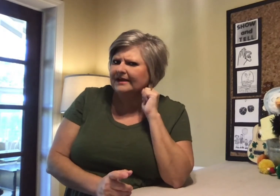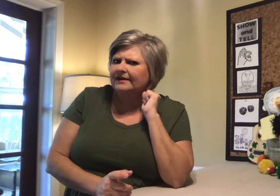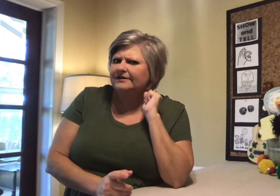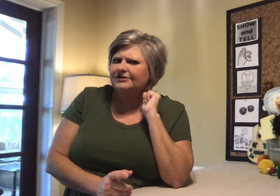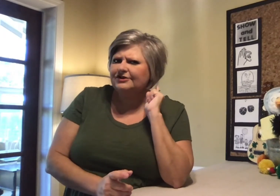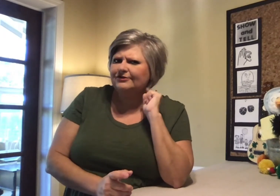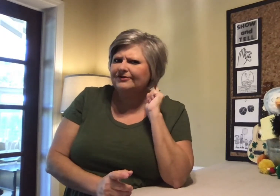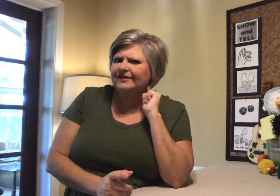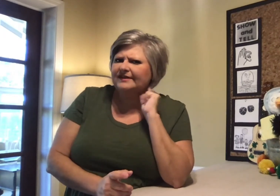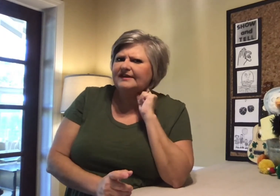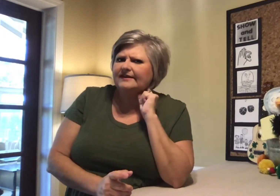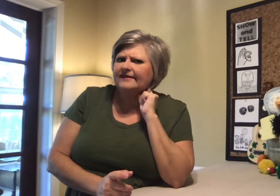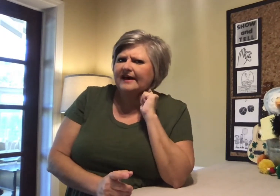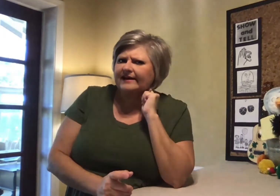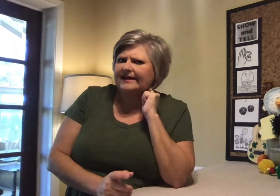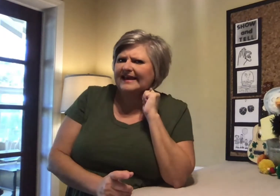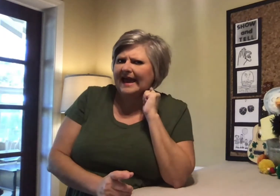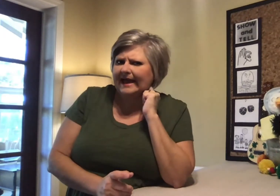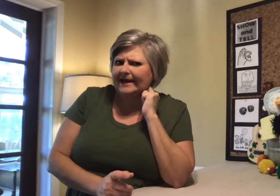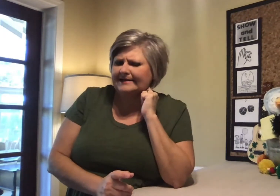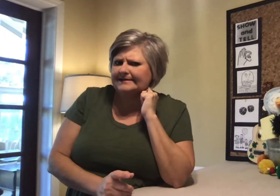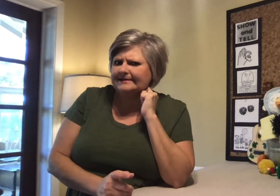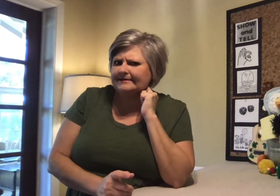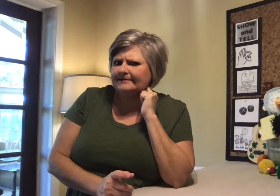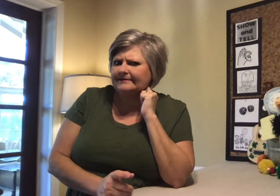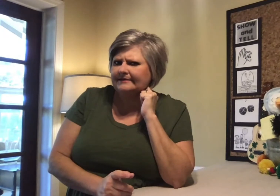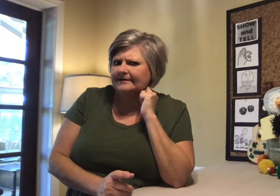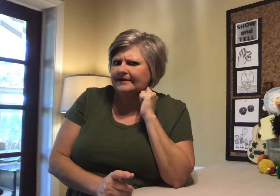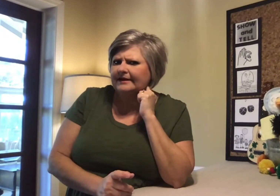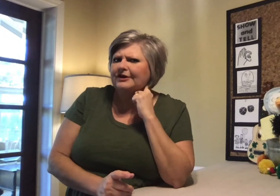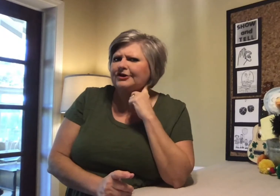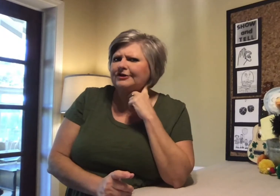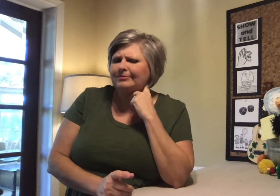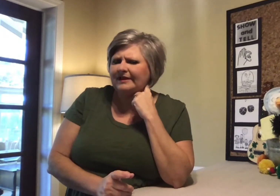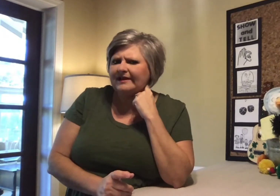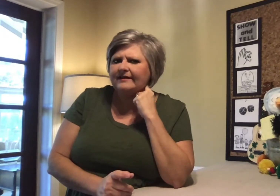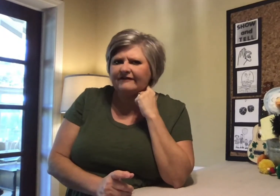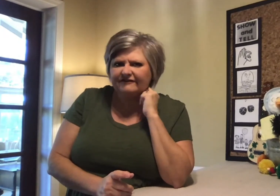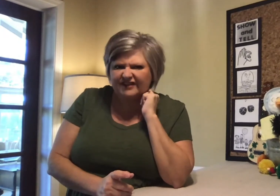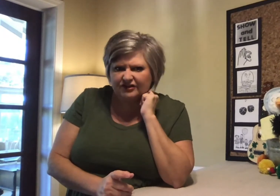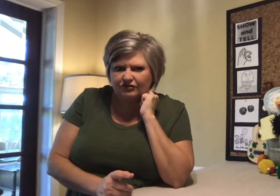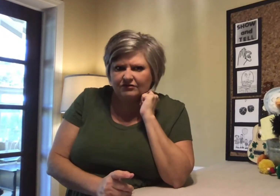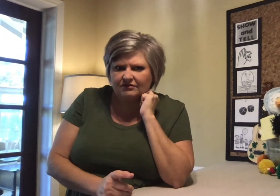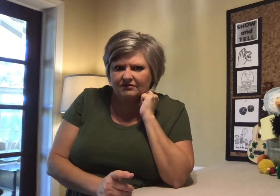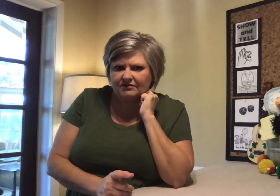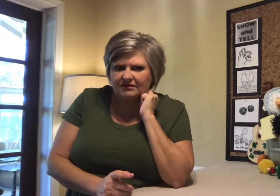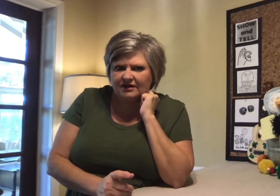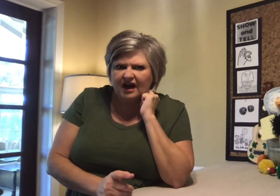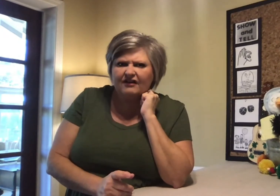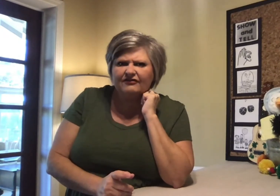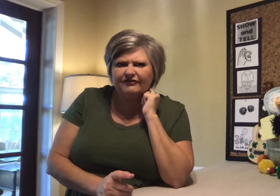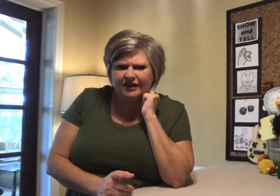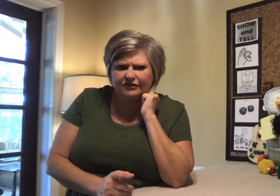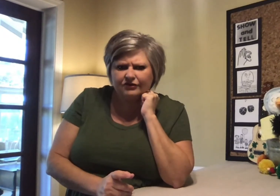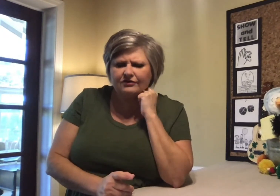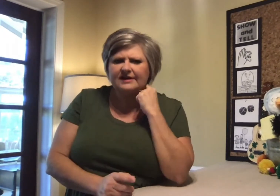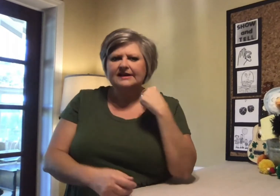Do you think that a cat could play a fiddle? A fiddle is